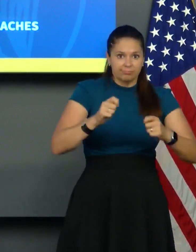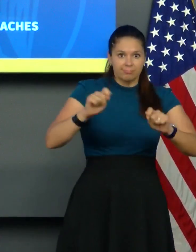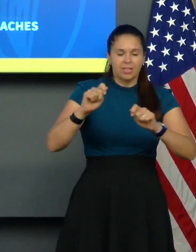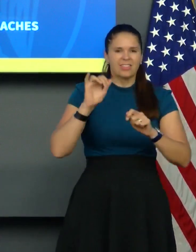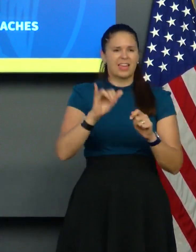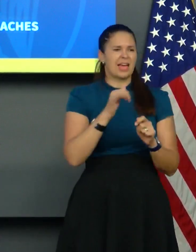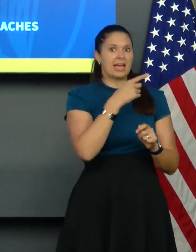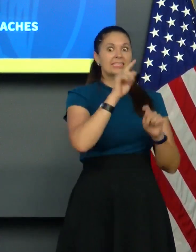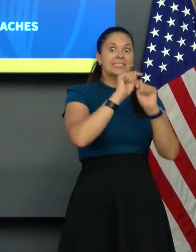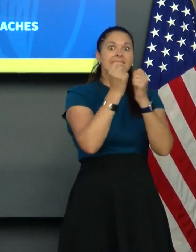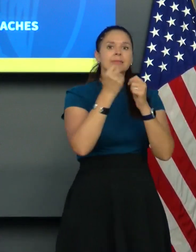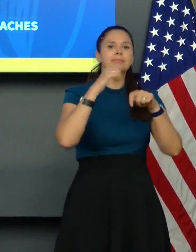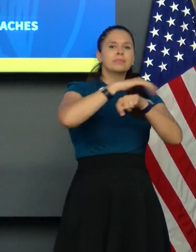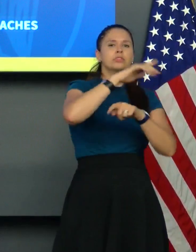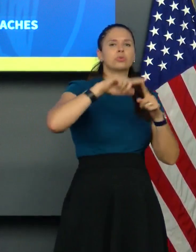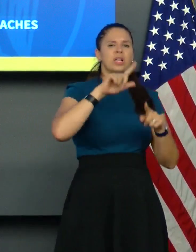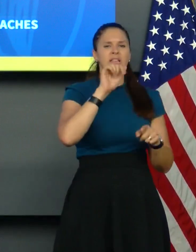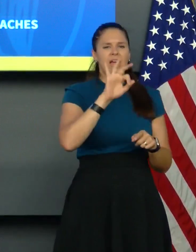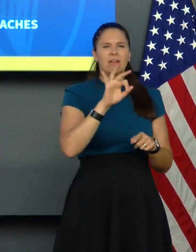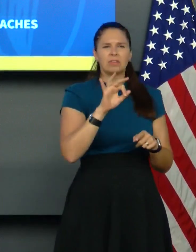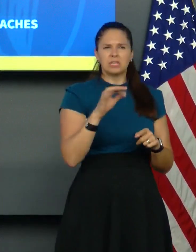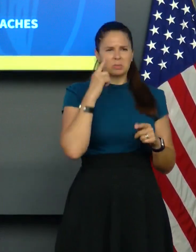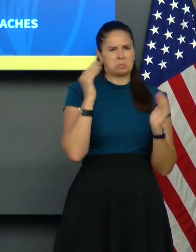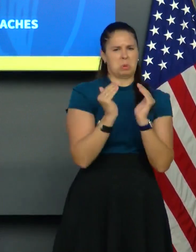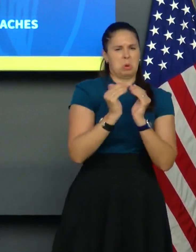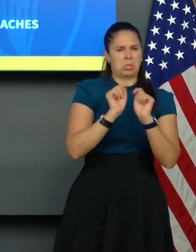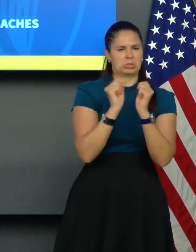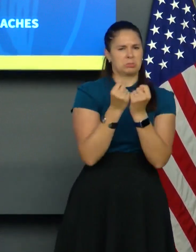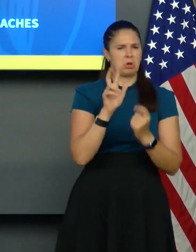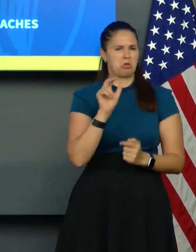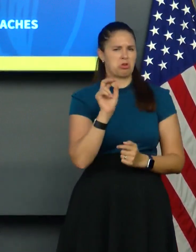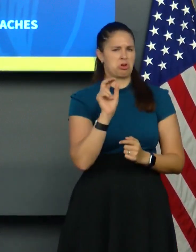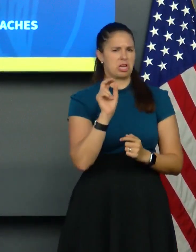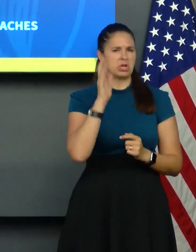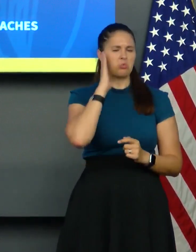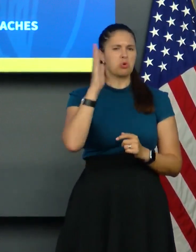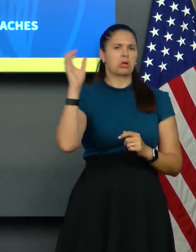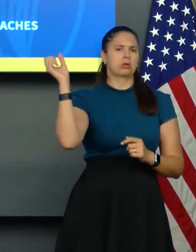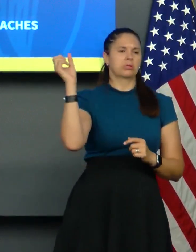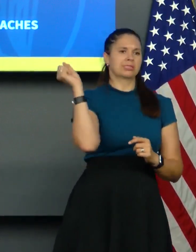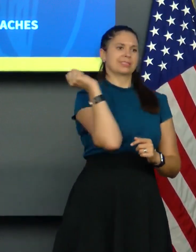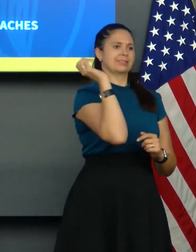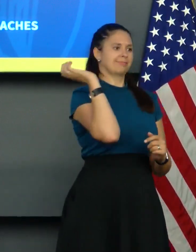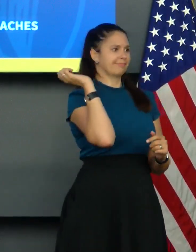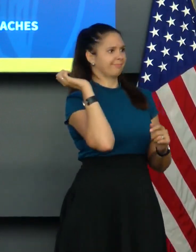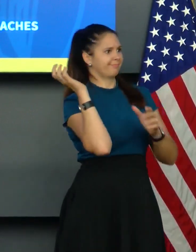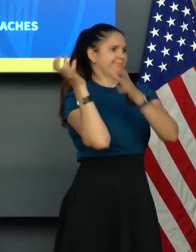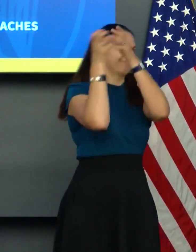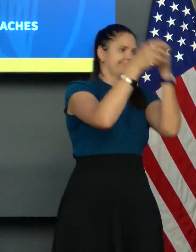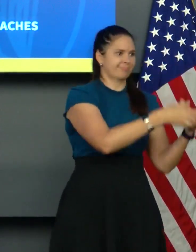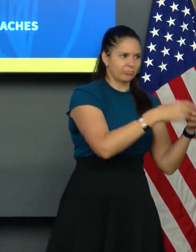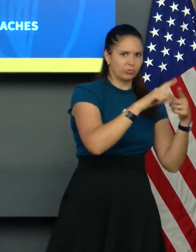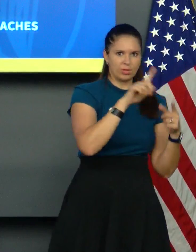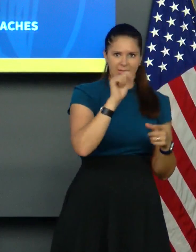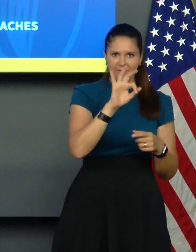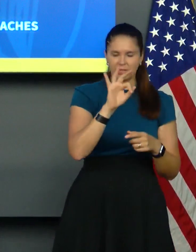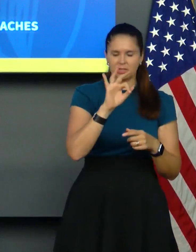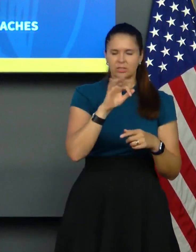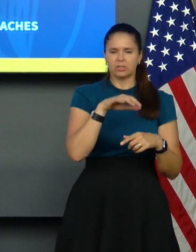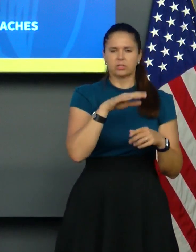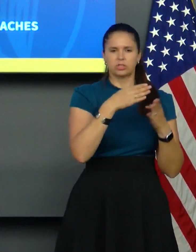team. I think we're expecting somewhere around 30 that's going to go to Lafayette General. I was at the Baton